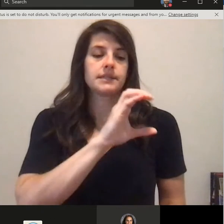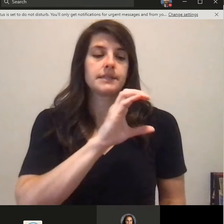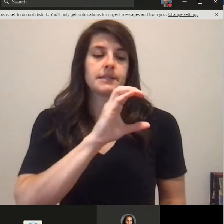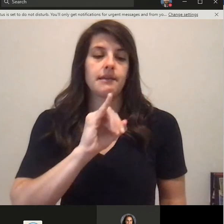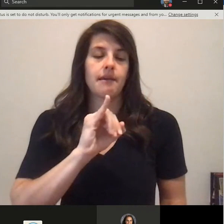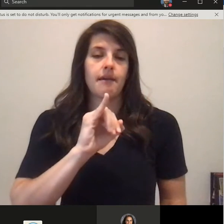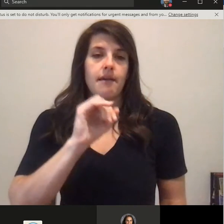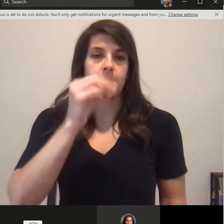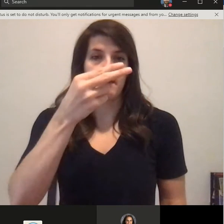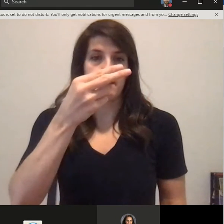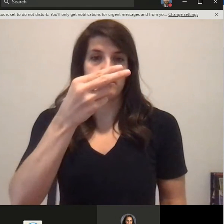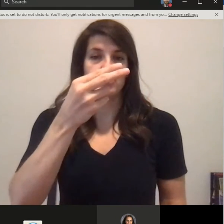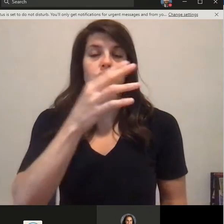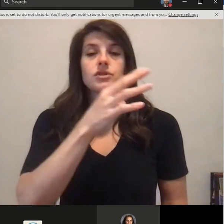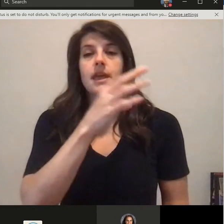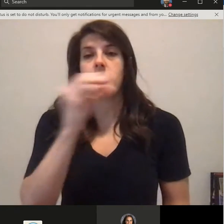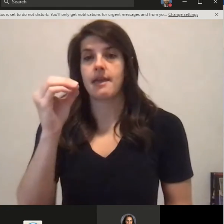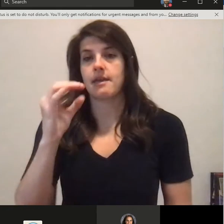and